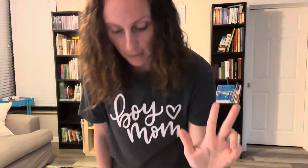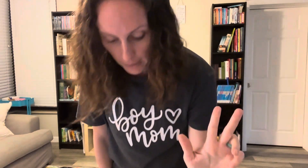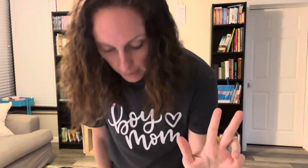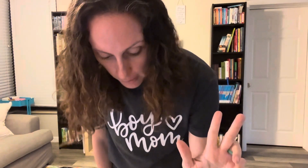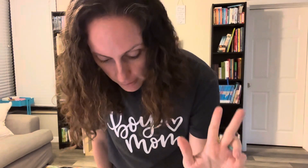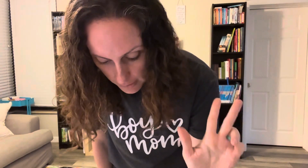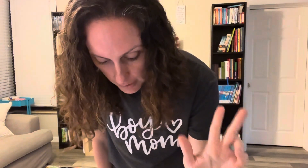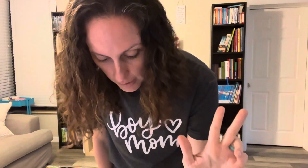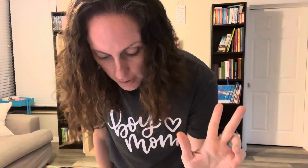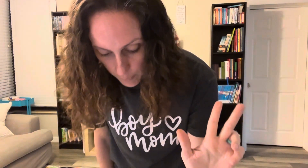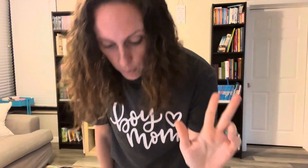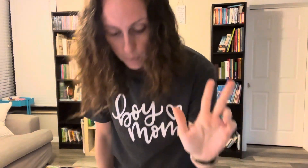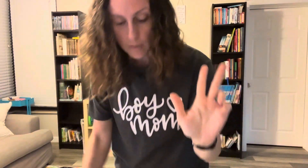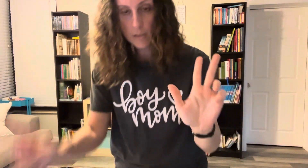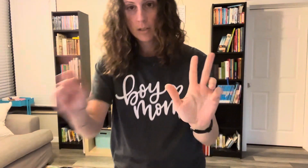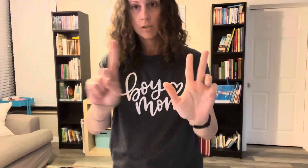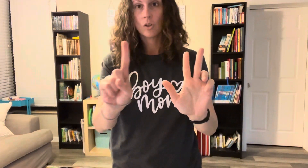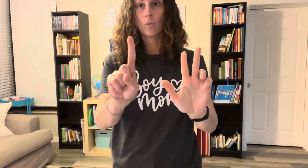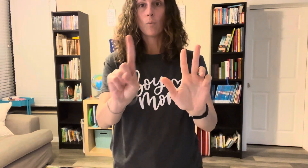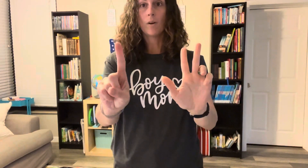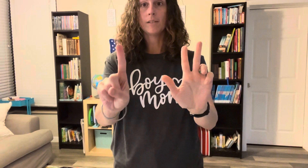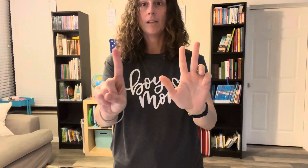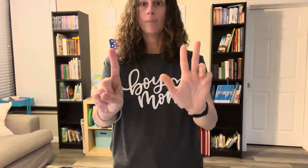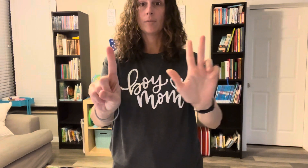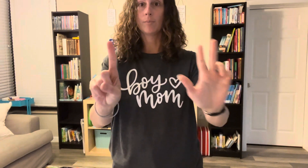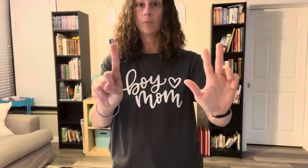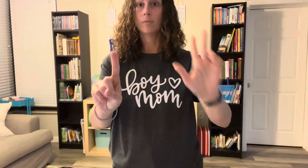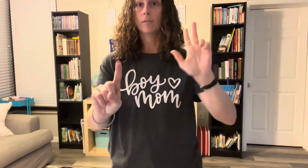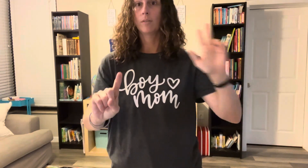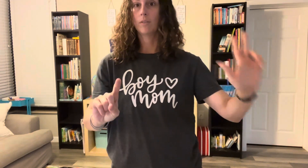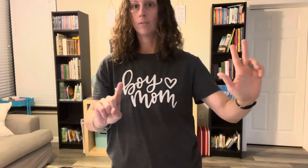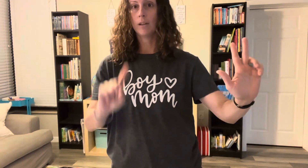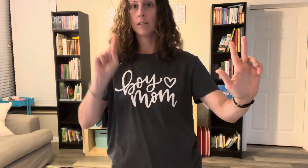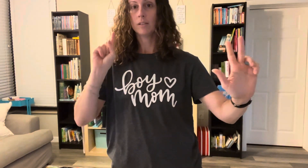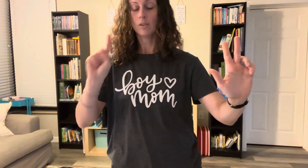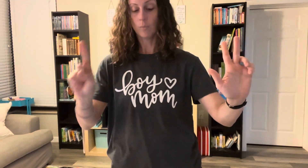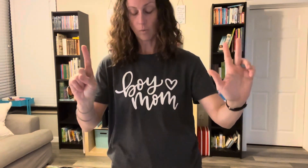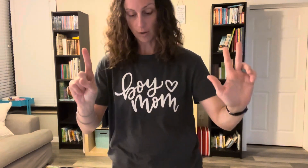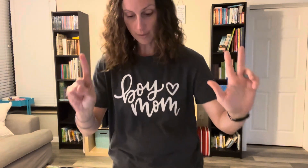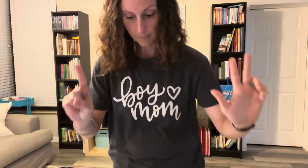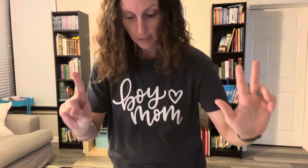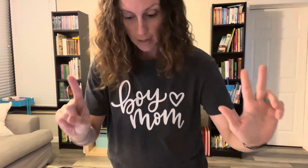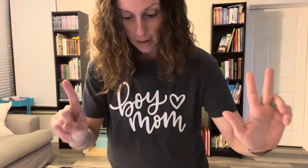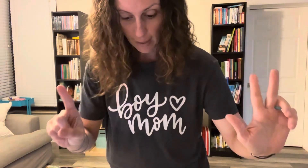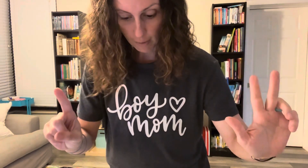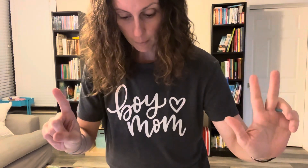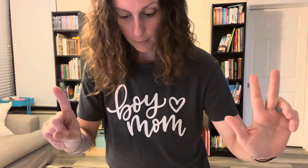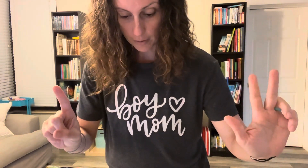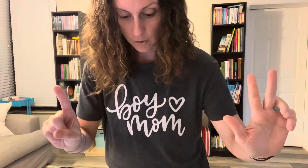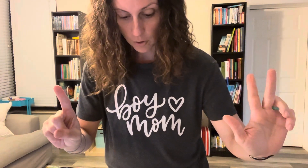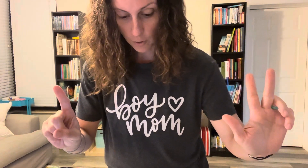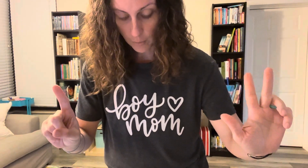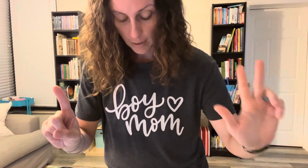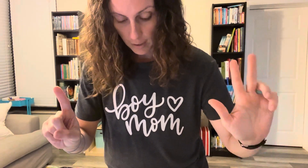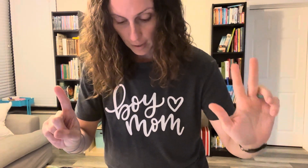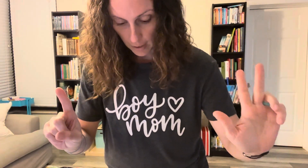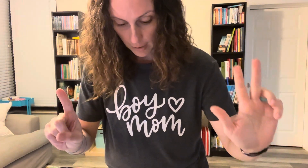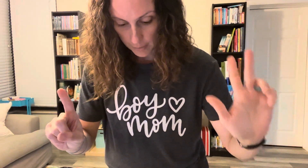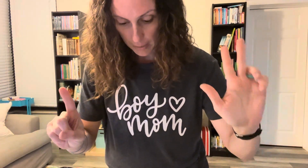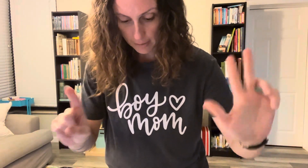3 teaspoons to 1 tablespoon. So 3 to 1. And then what we're going to do is, because this